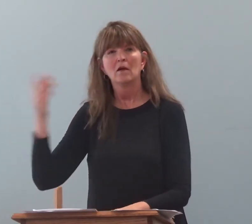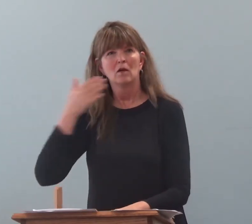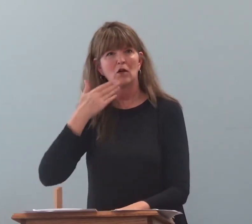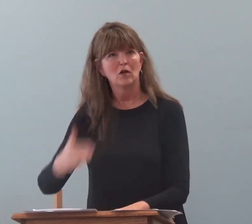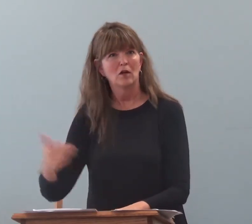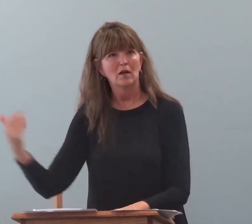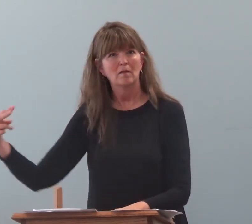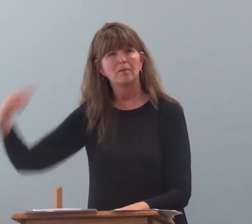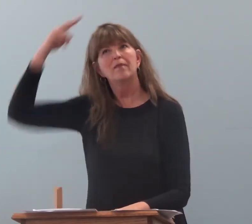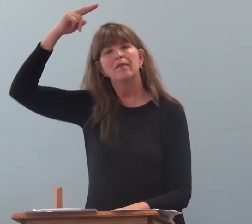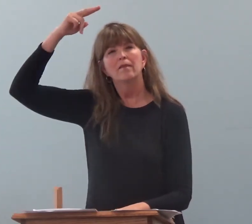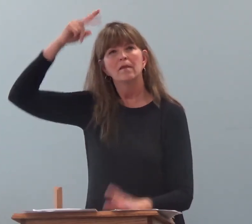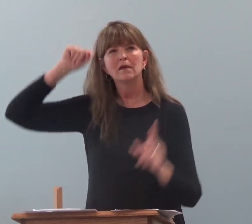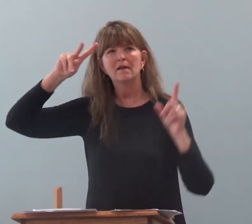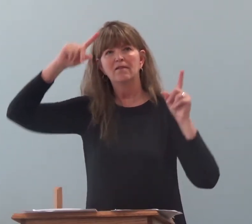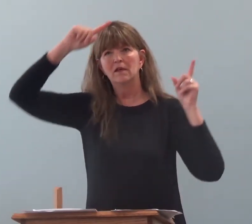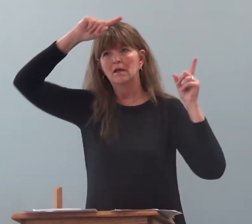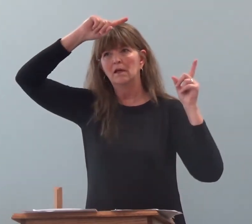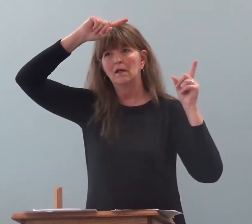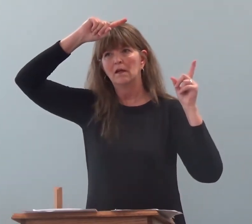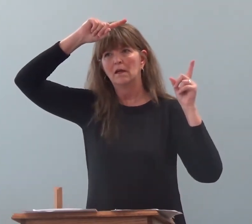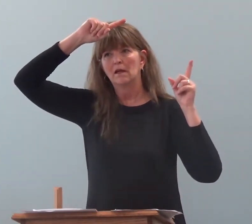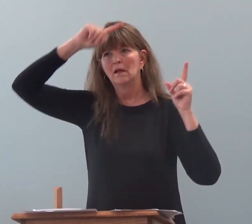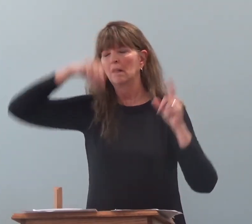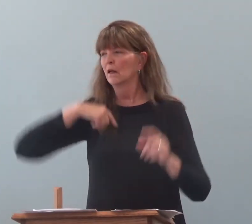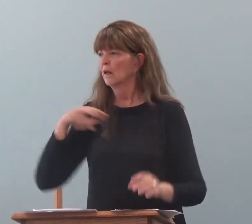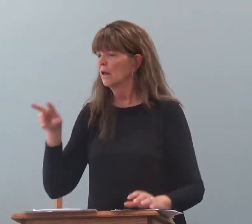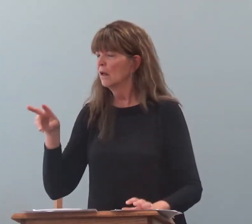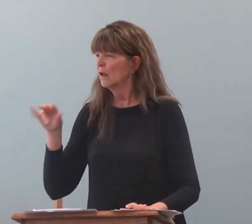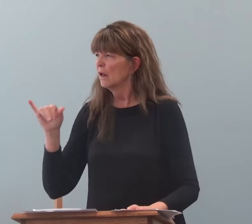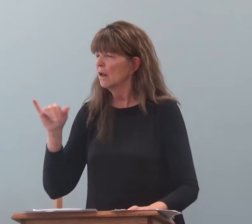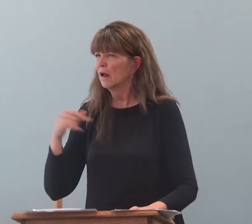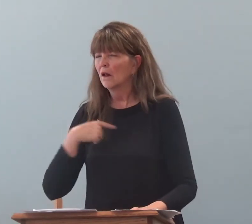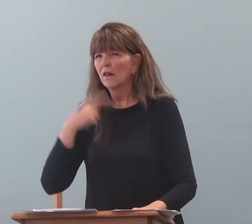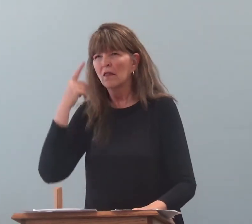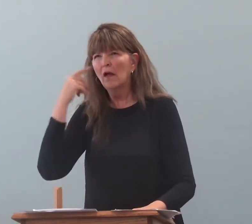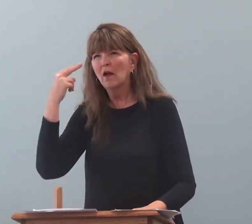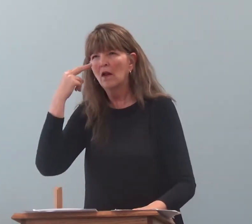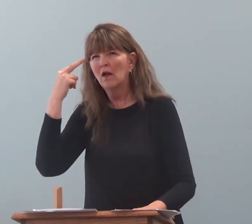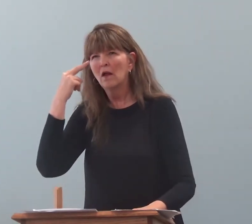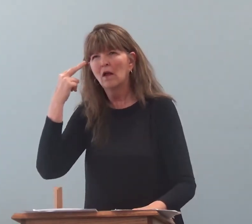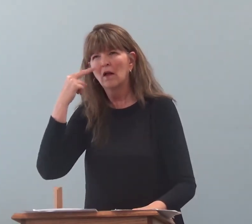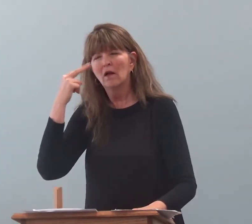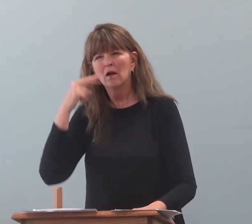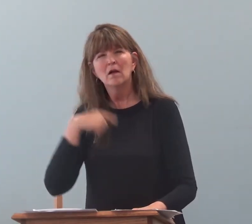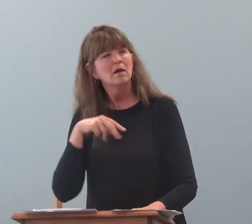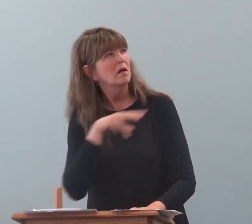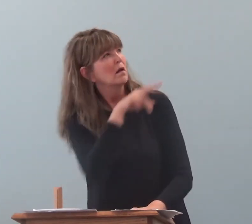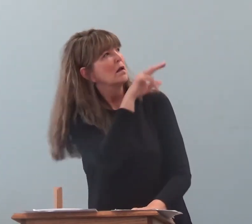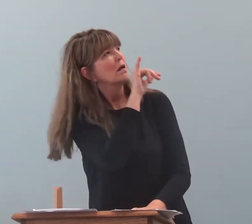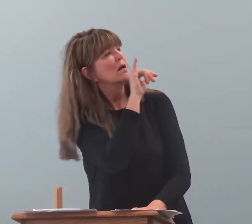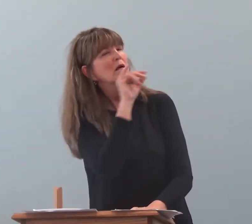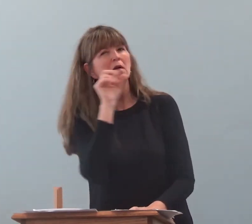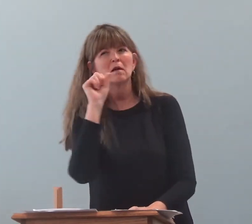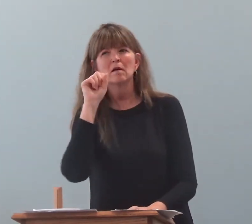little paranoid. But actually, I looked at their eyes, and they were looking at the TV over our heads, and I thought they were looking at